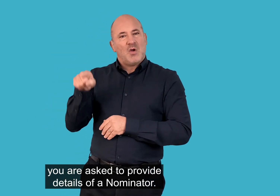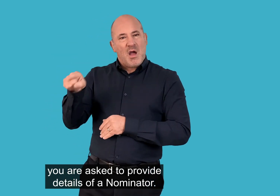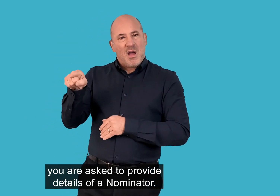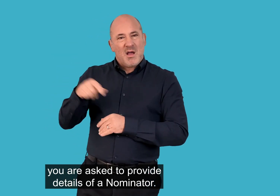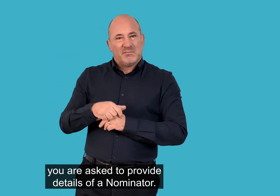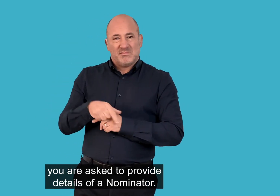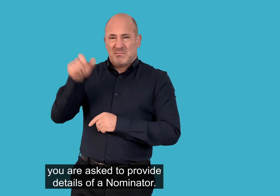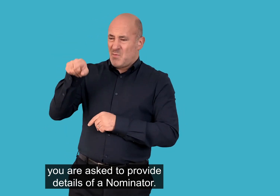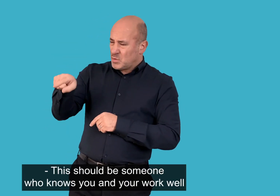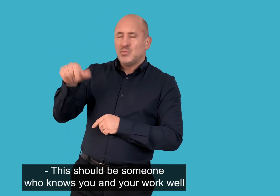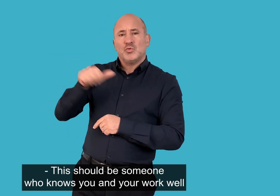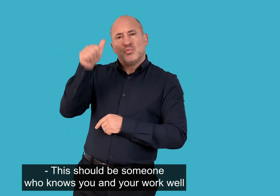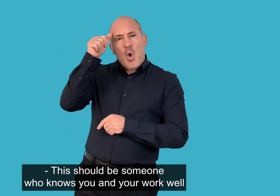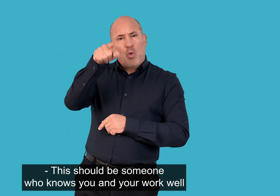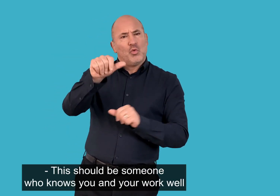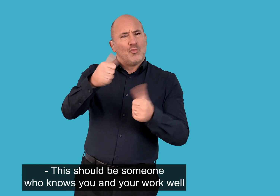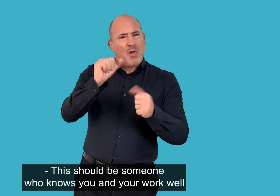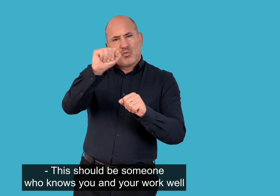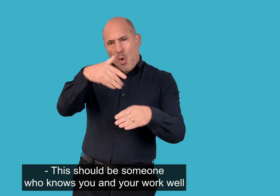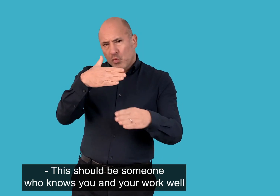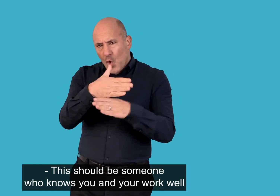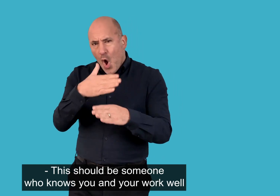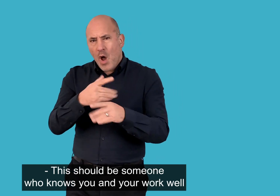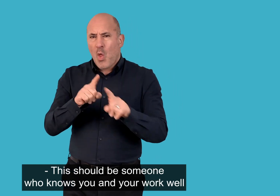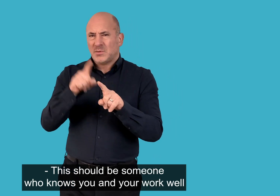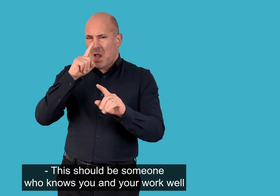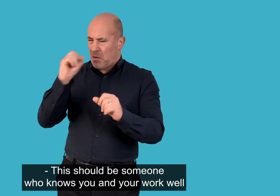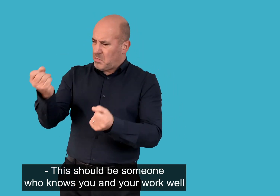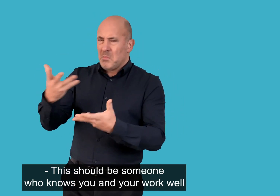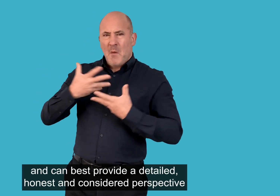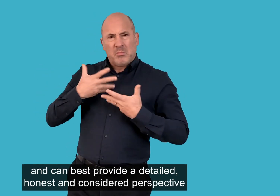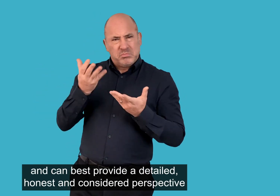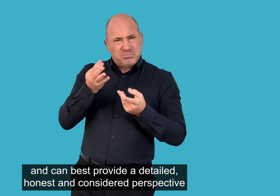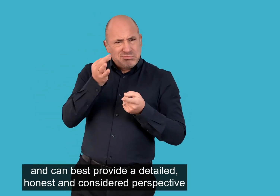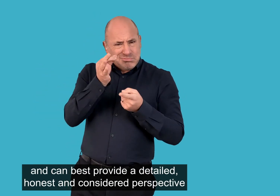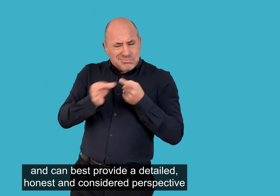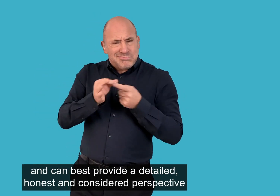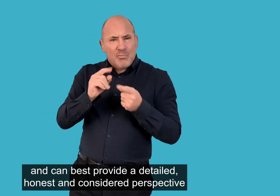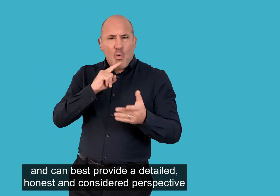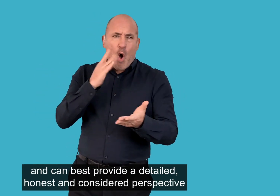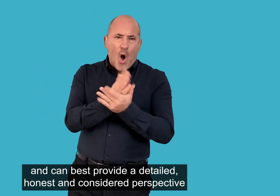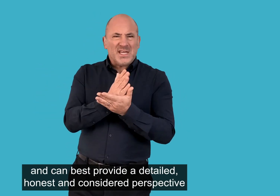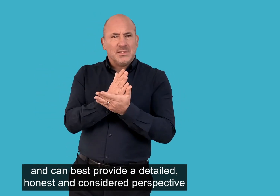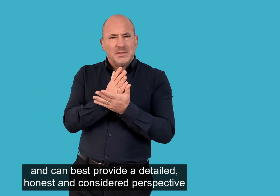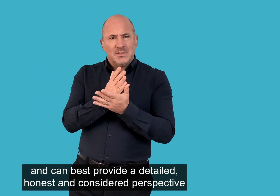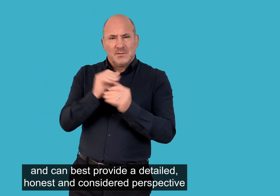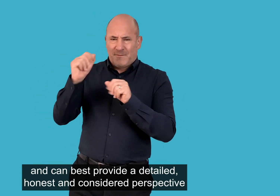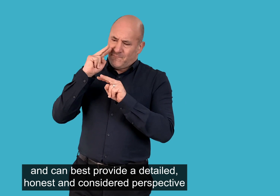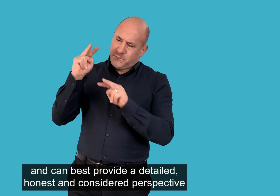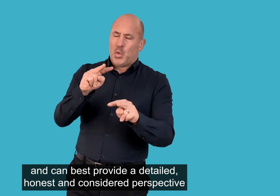a nominator. This should be someone who knows you and your work well and can best provide a detailed, honest